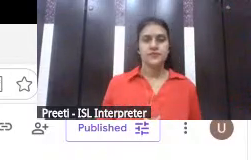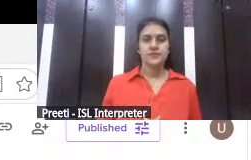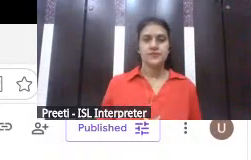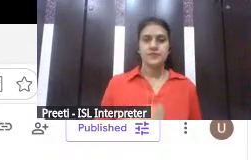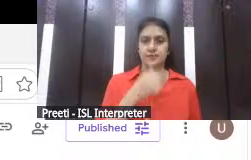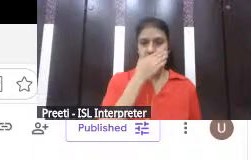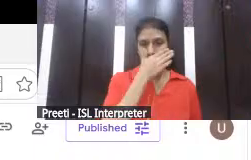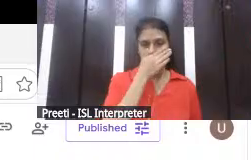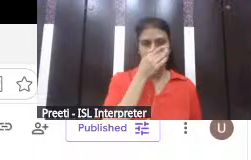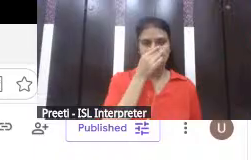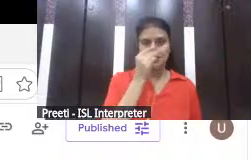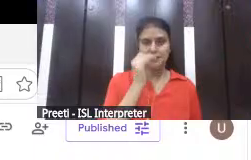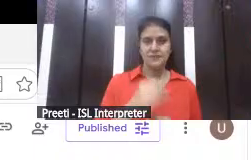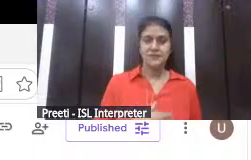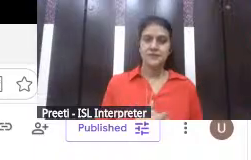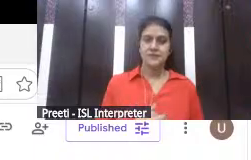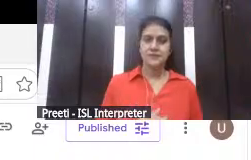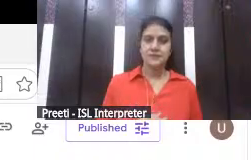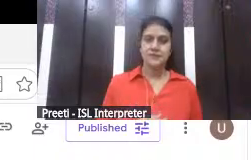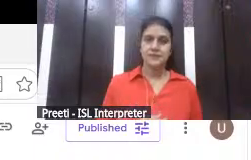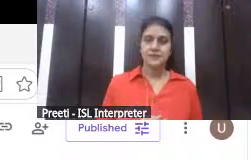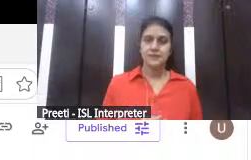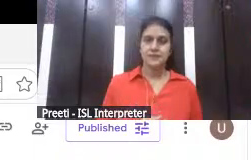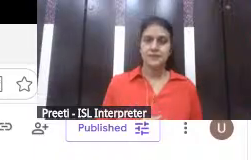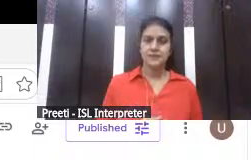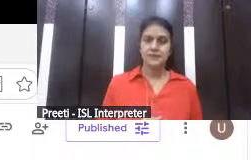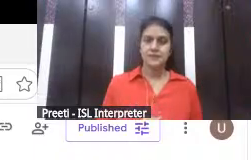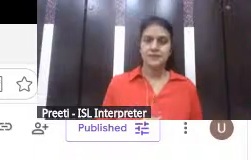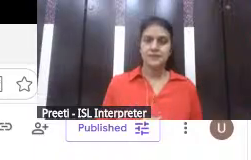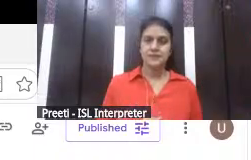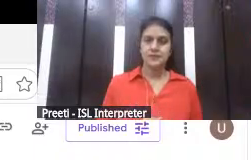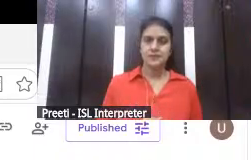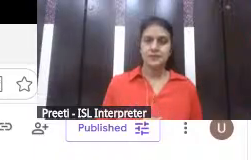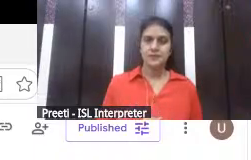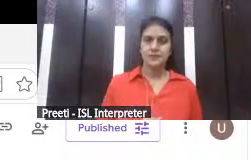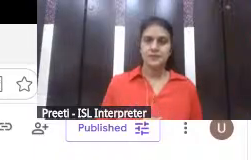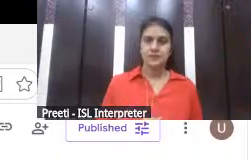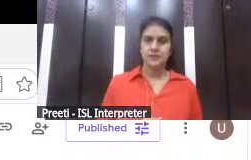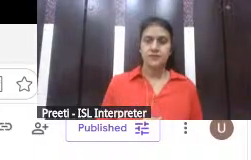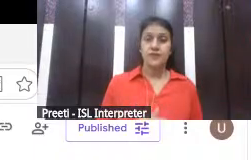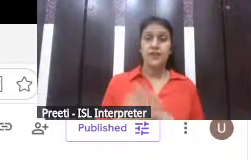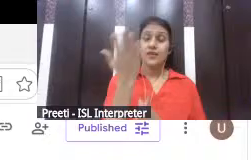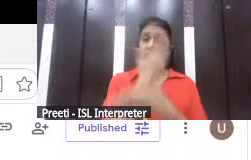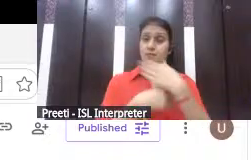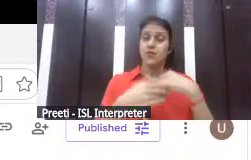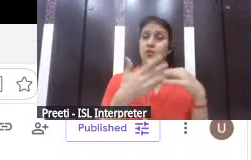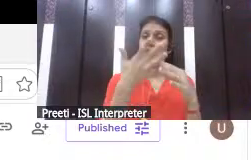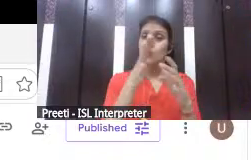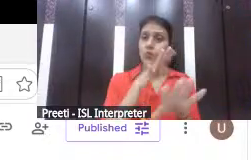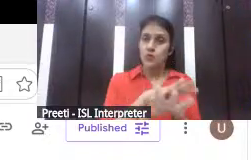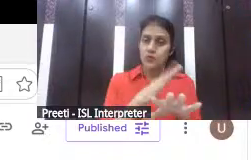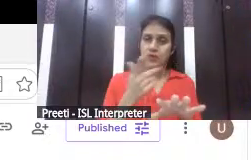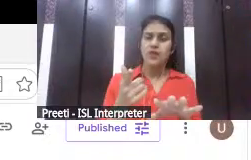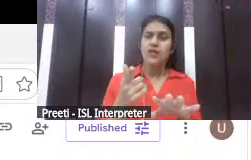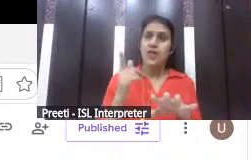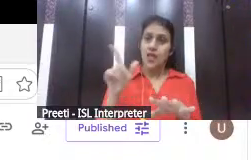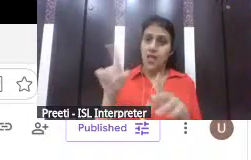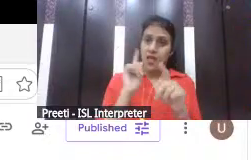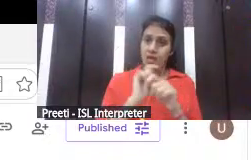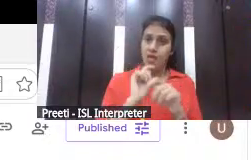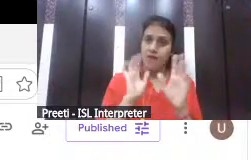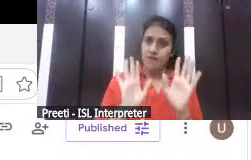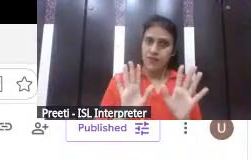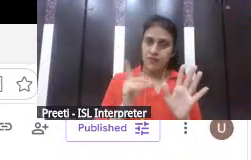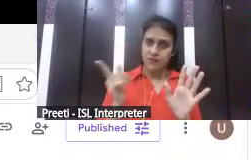To also understand the extent of disability inclusion within the organizations that are